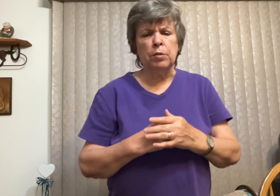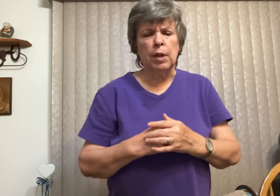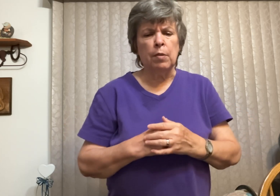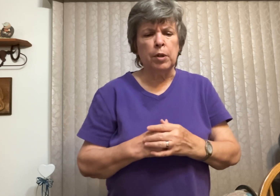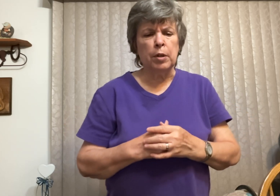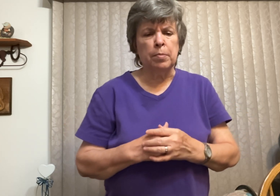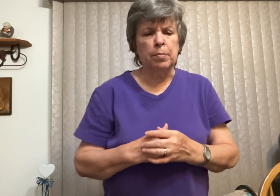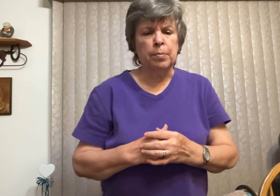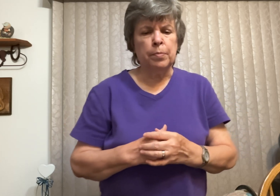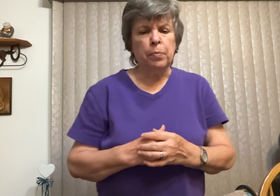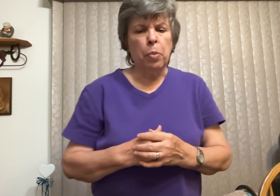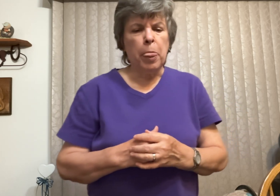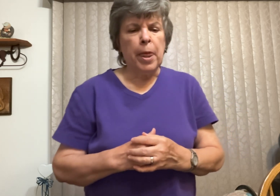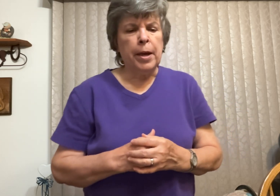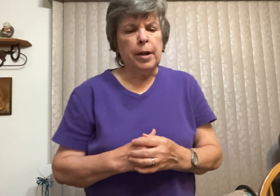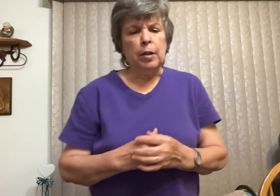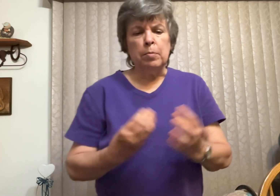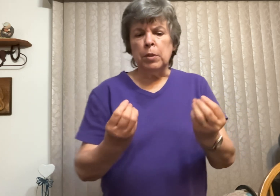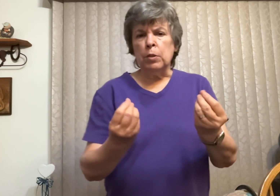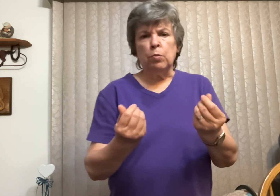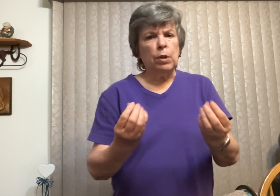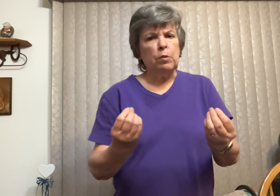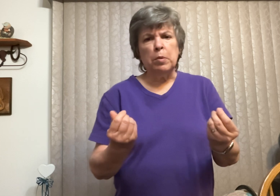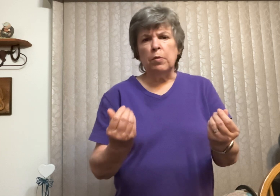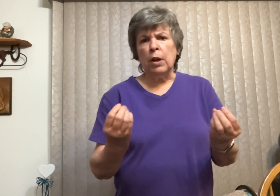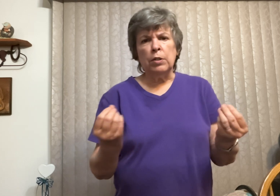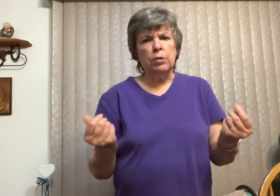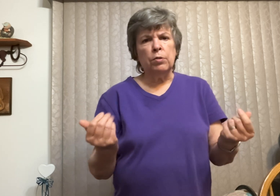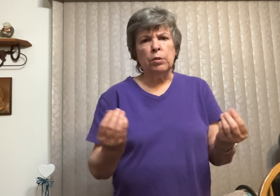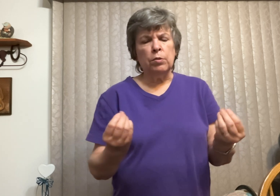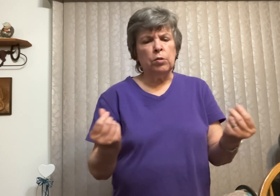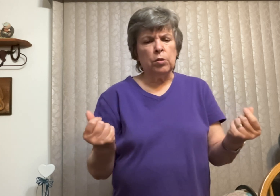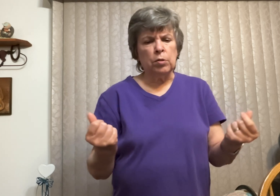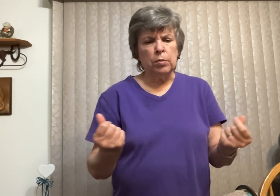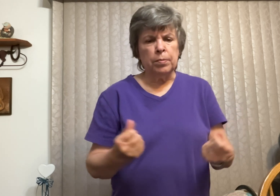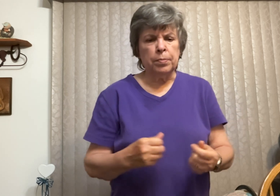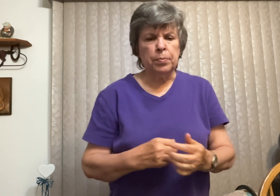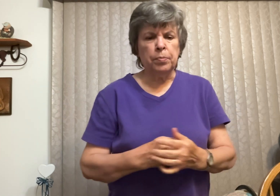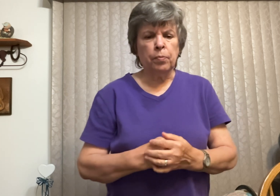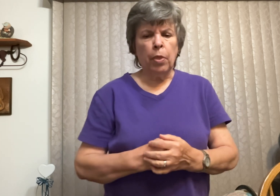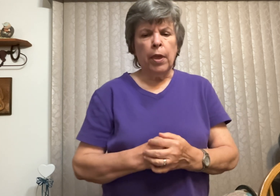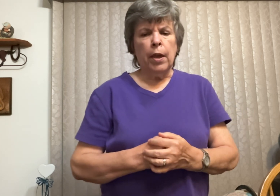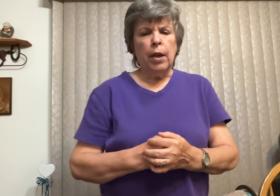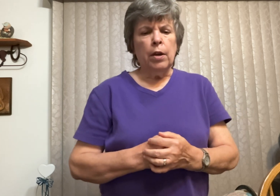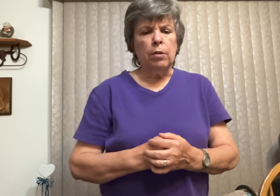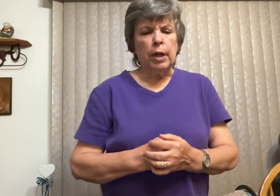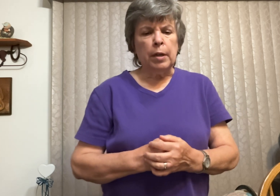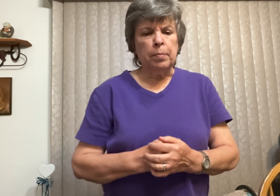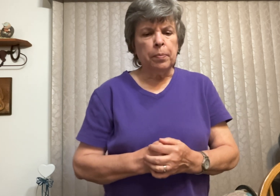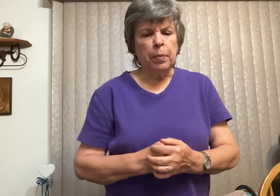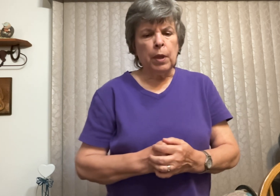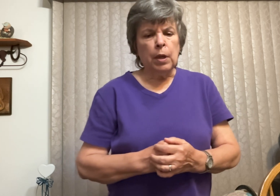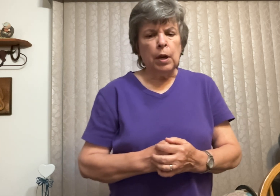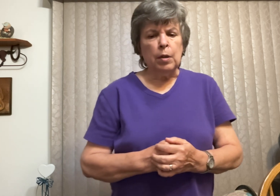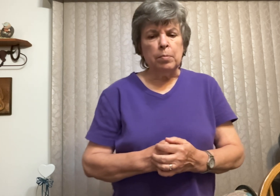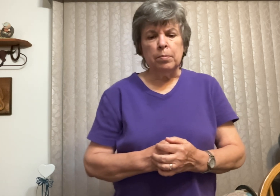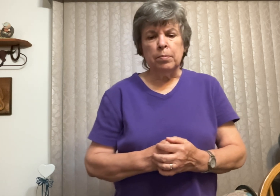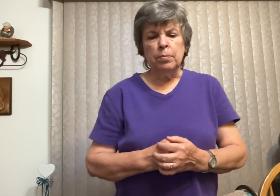that way. This way would be fine too, to do dirt. Okay.